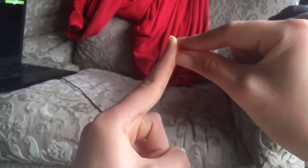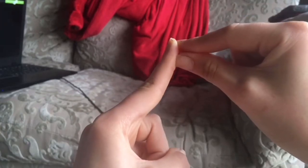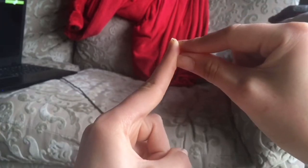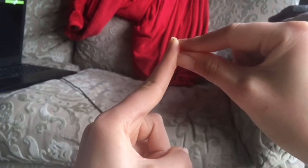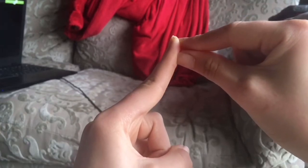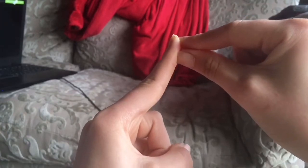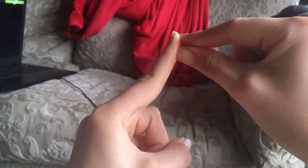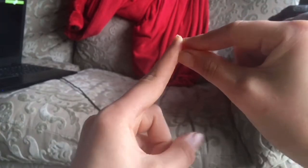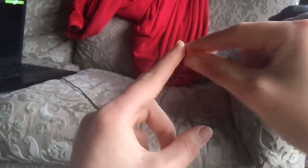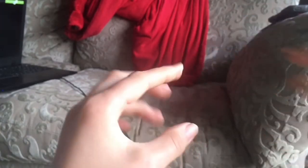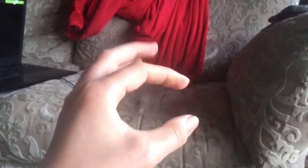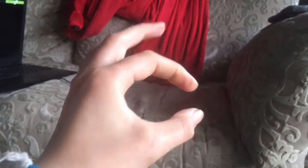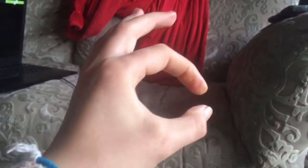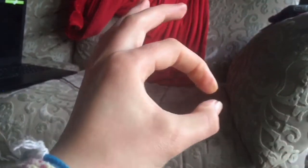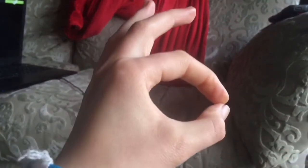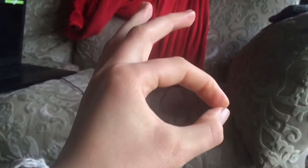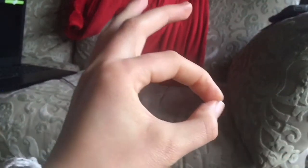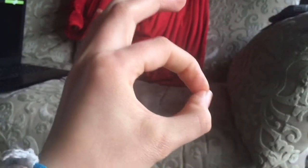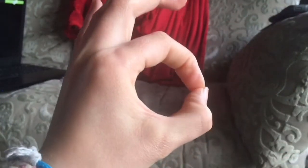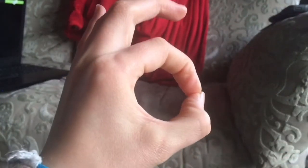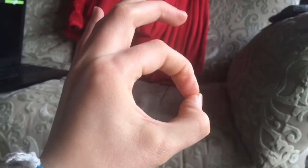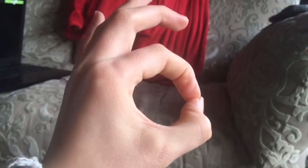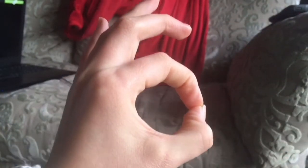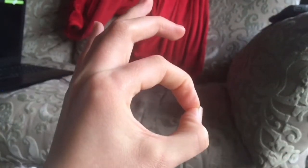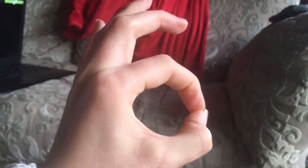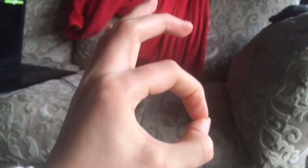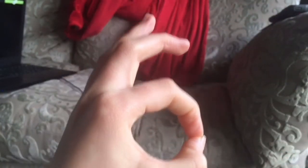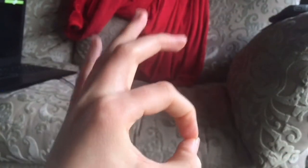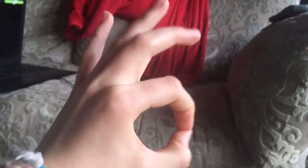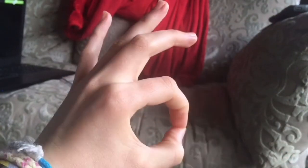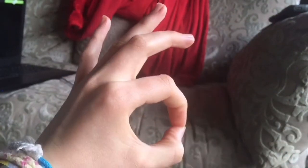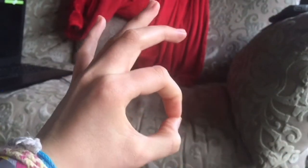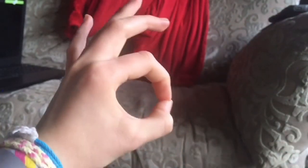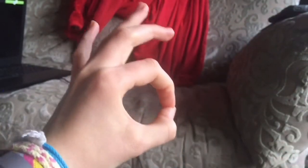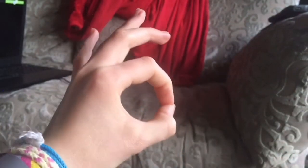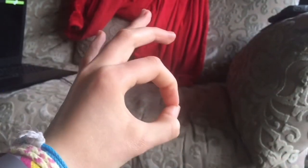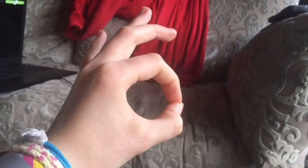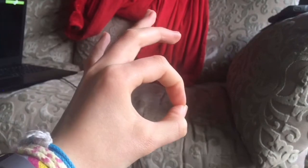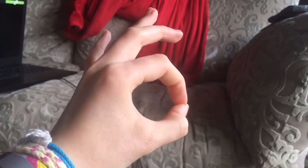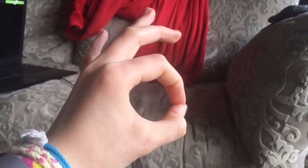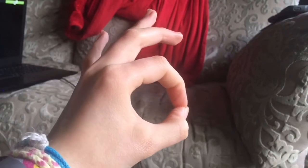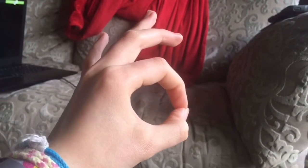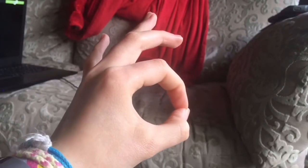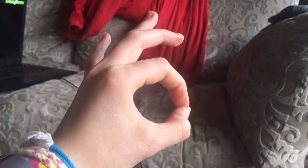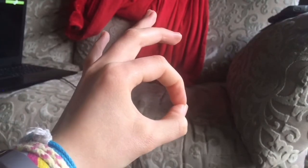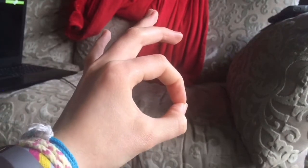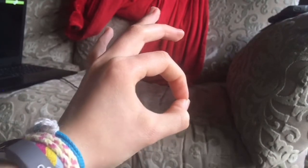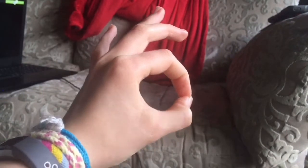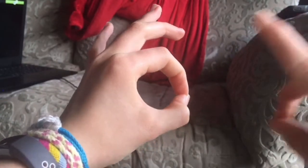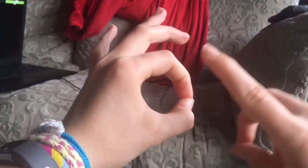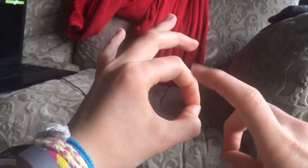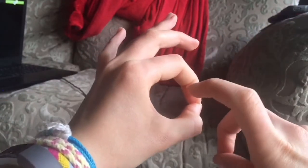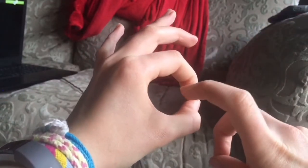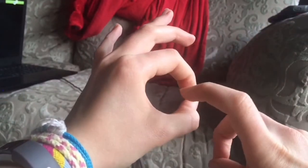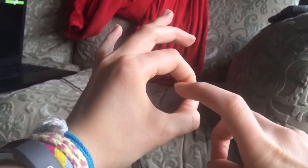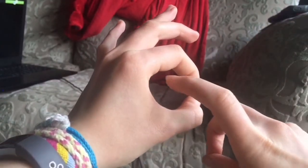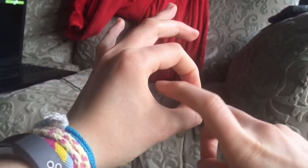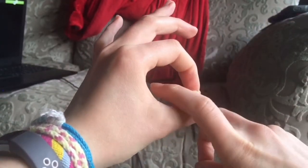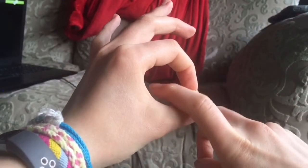P. Then for Q, you make a kind of okay sign with your left hand, and you get your right pointing